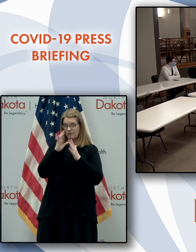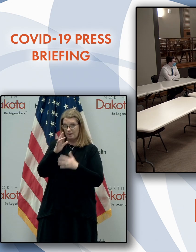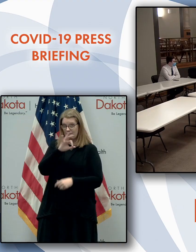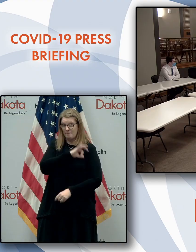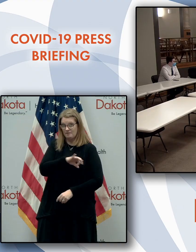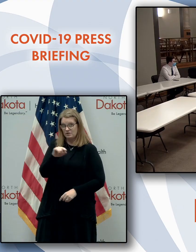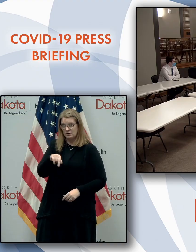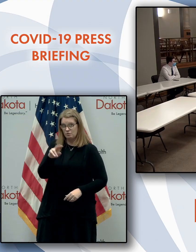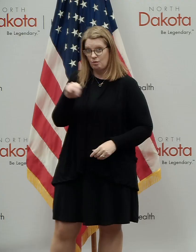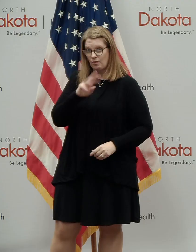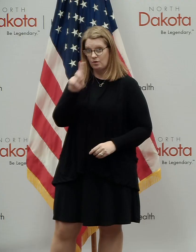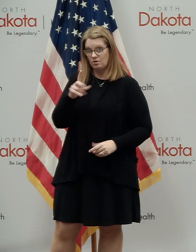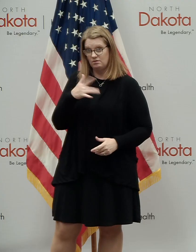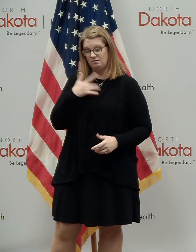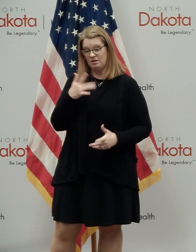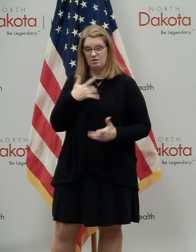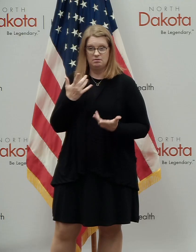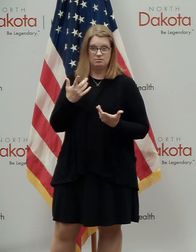Dakota?